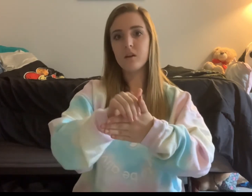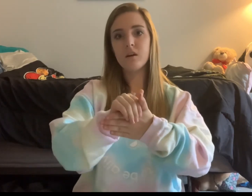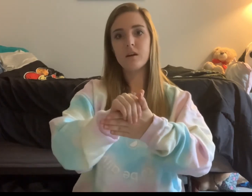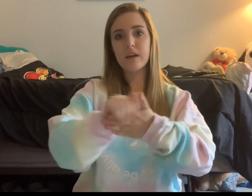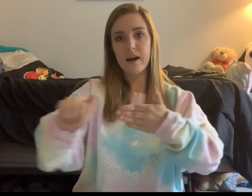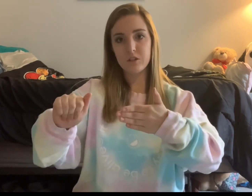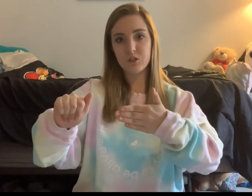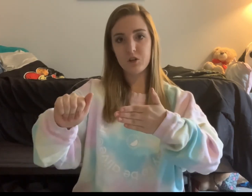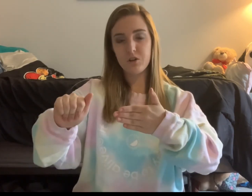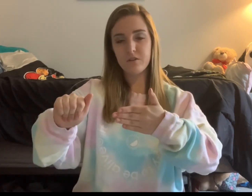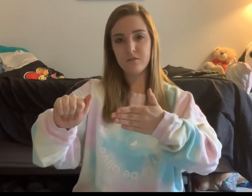Cash.